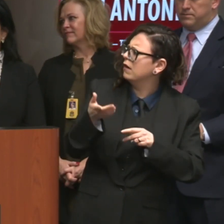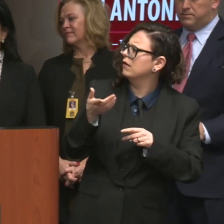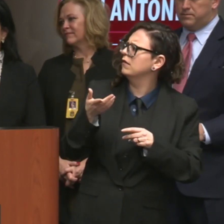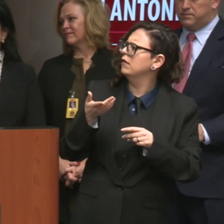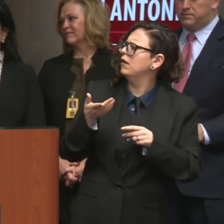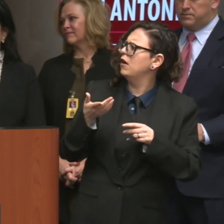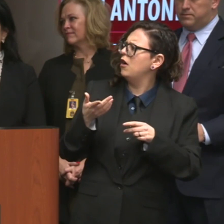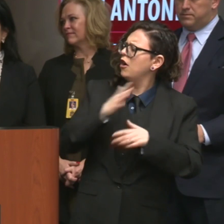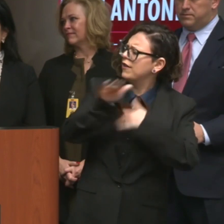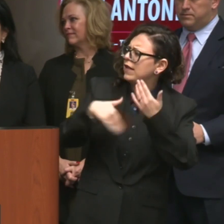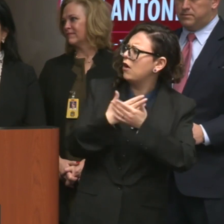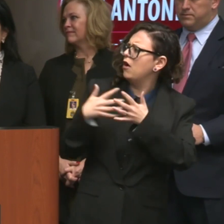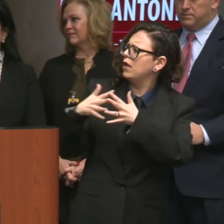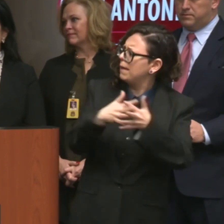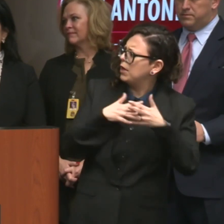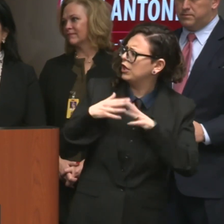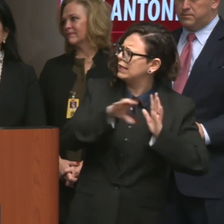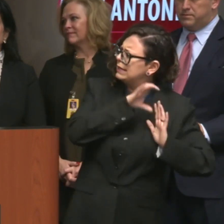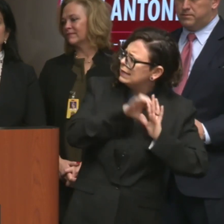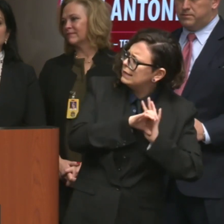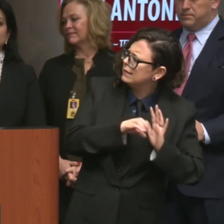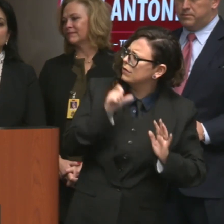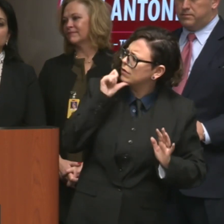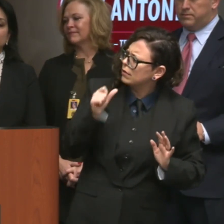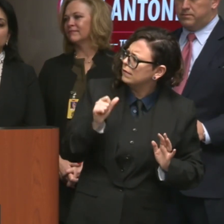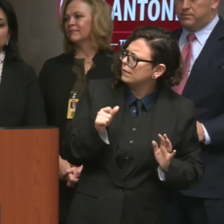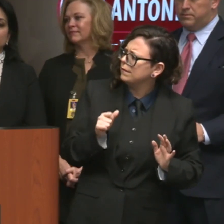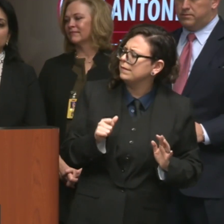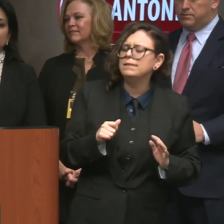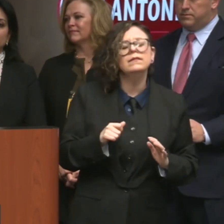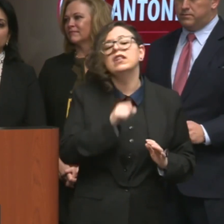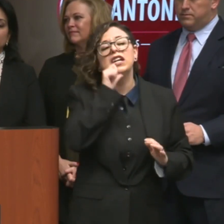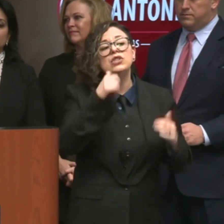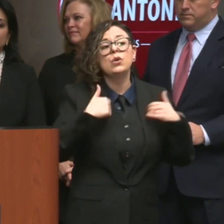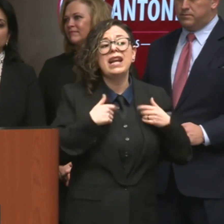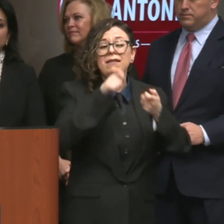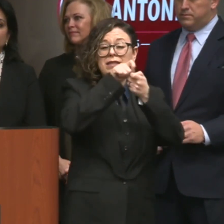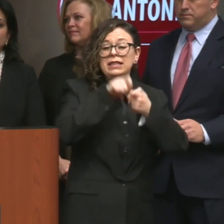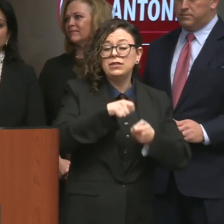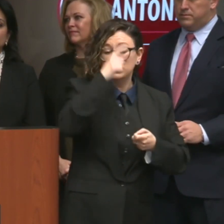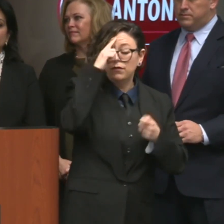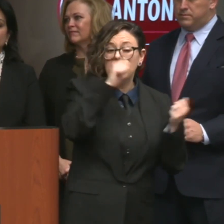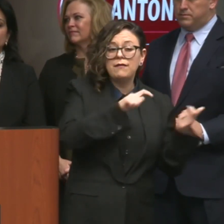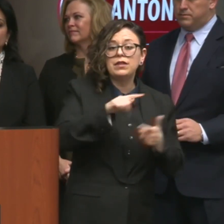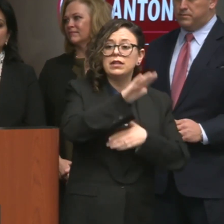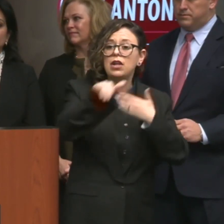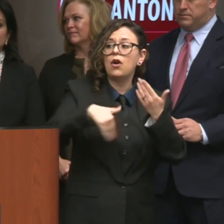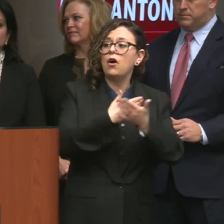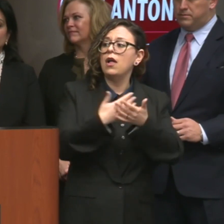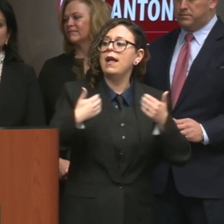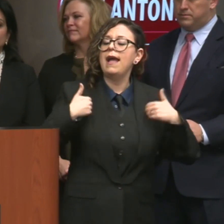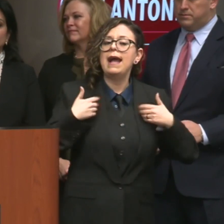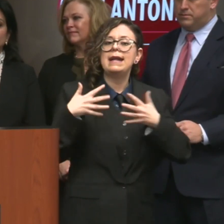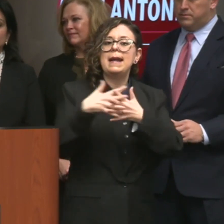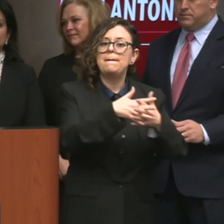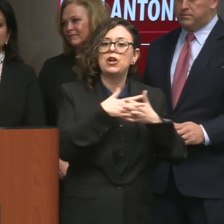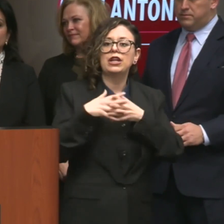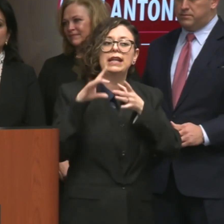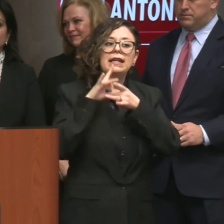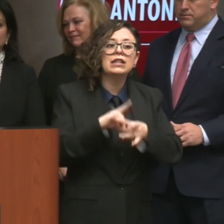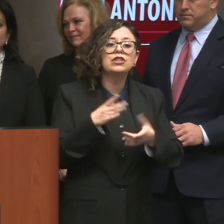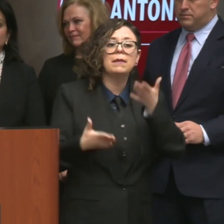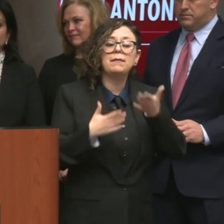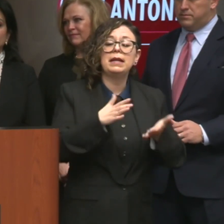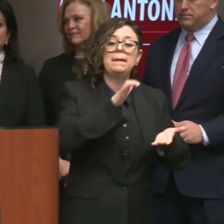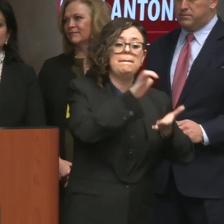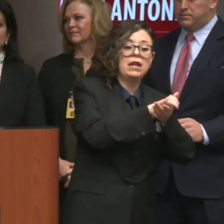U.S. Like, are they all American citizens? So I don't have details on everyone. I can tell you that they all had American connections. So maybe they were married